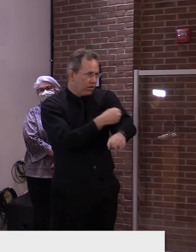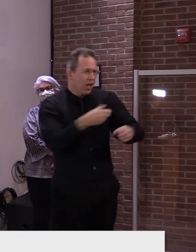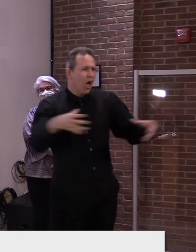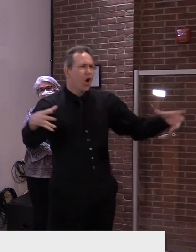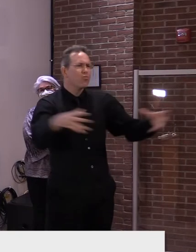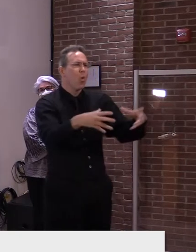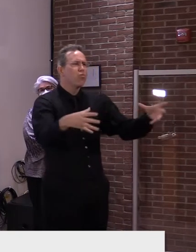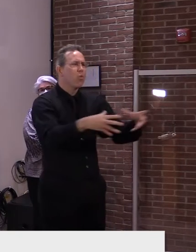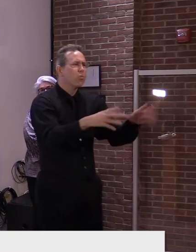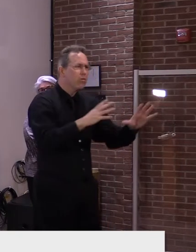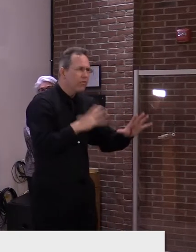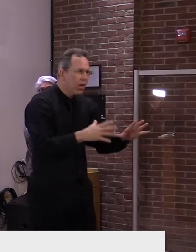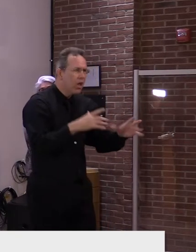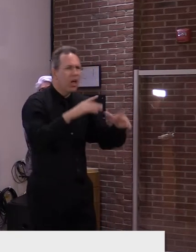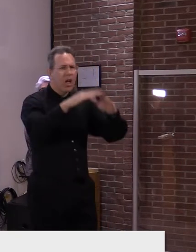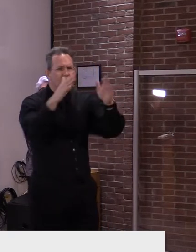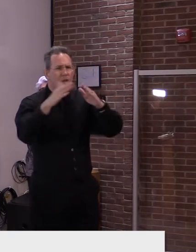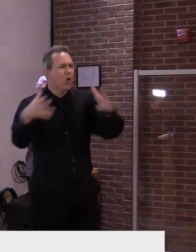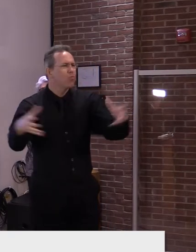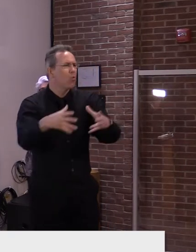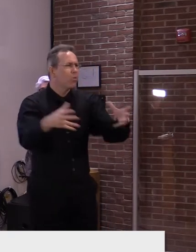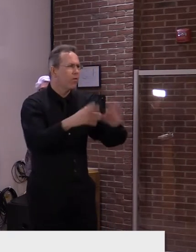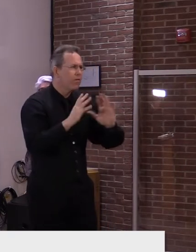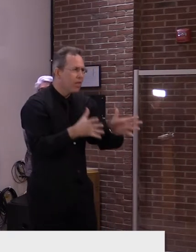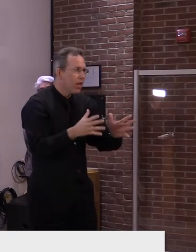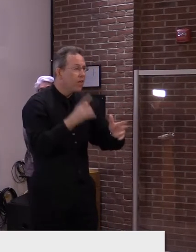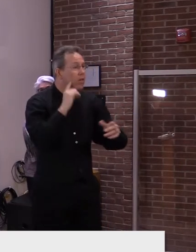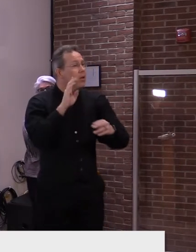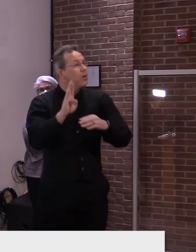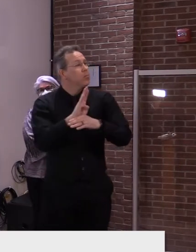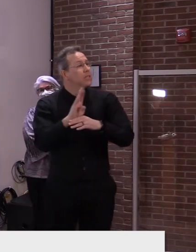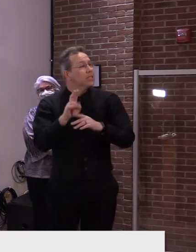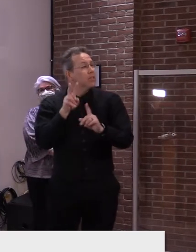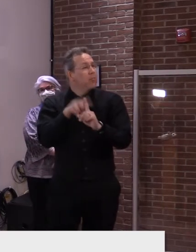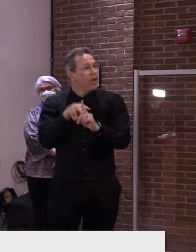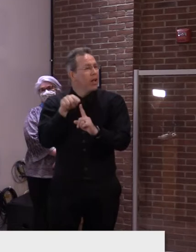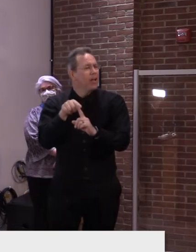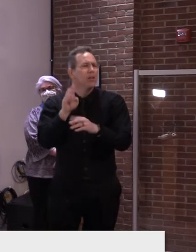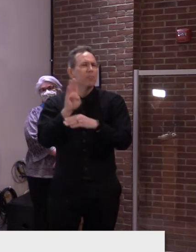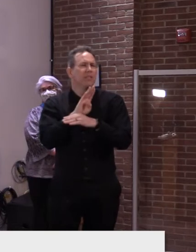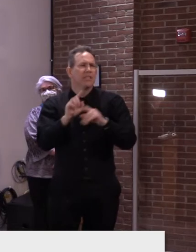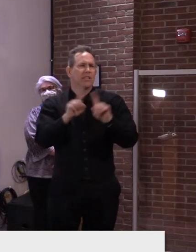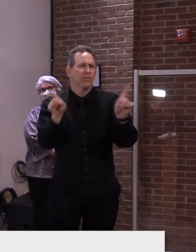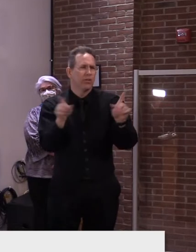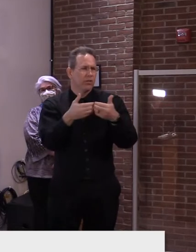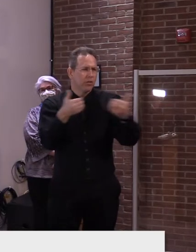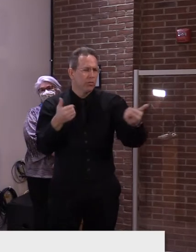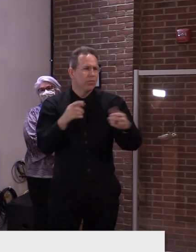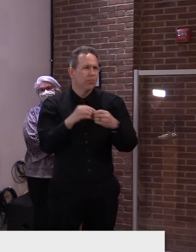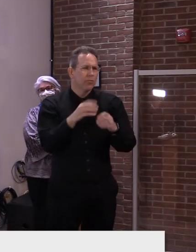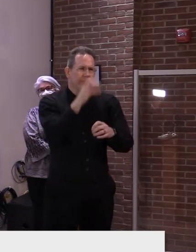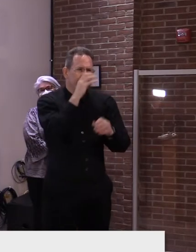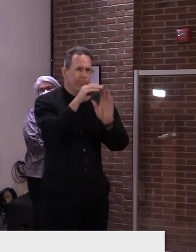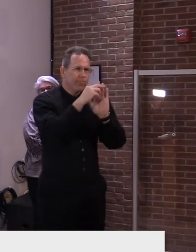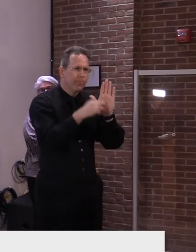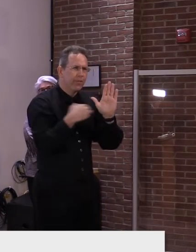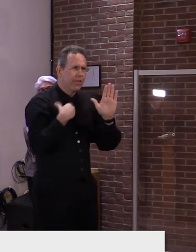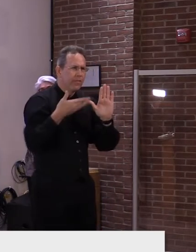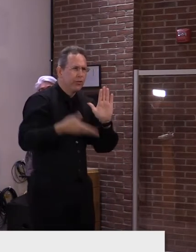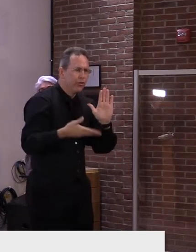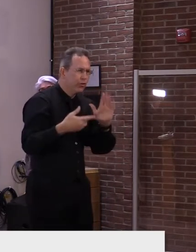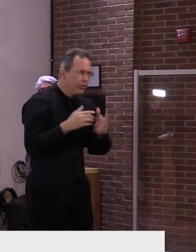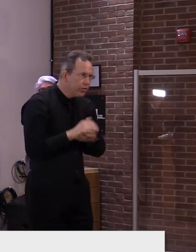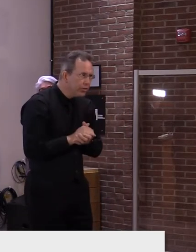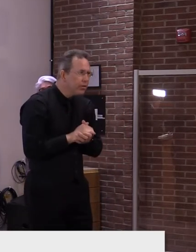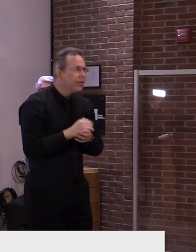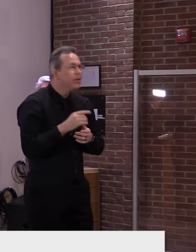doesn't open that up as wide at this point. And as the governor just mentioned, it's something that we're talking about internally to